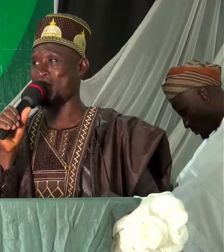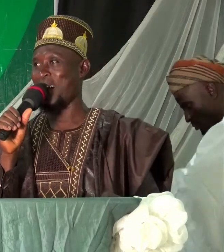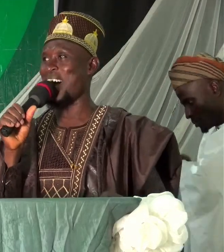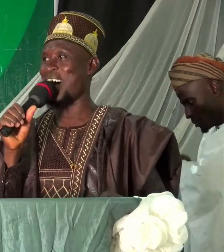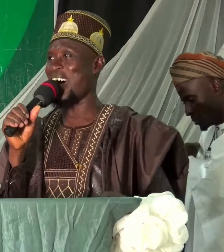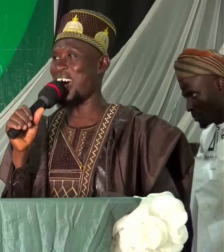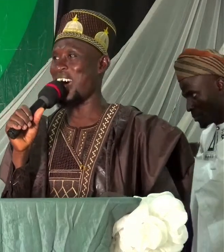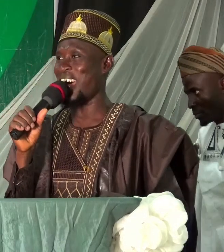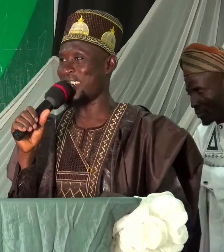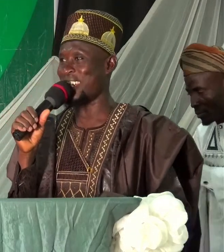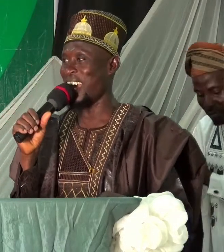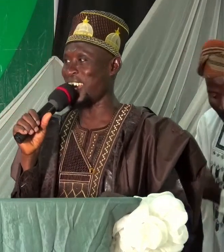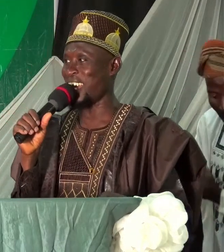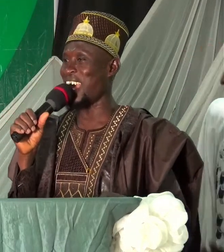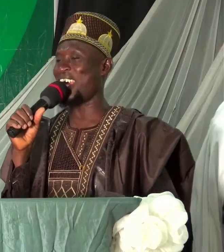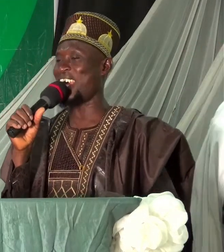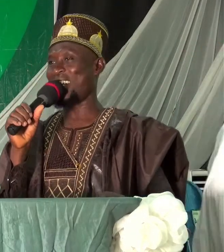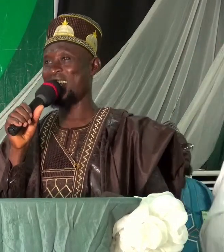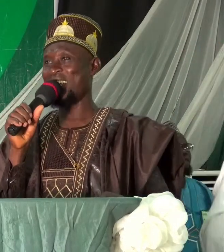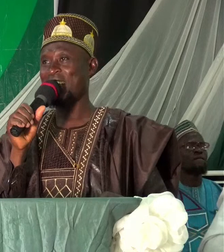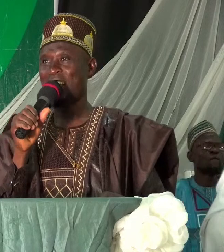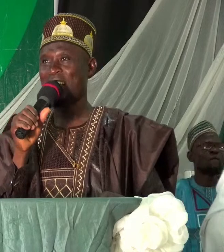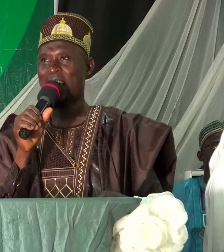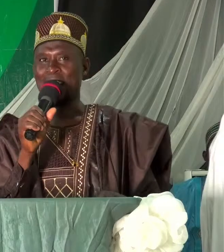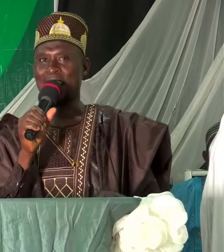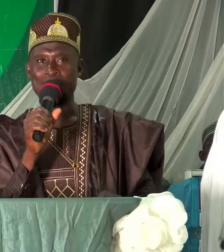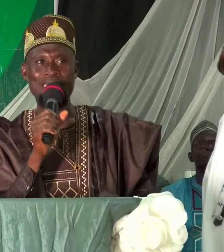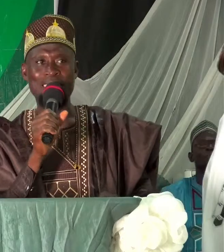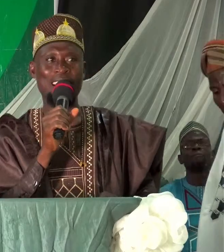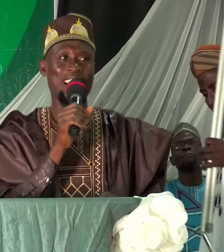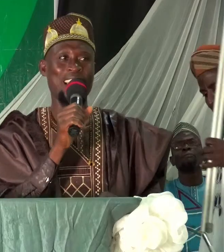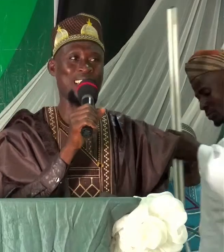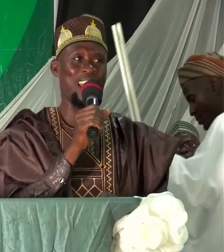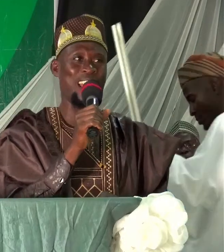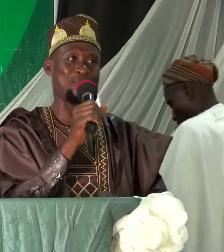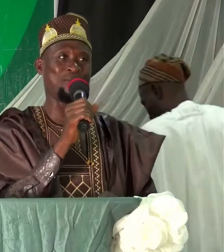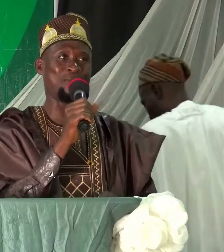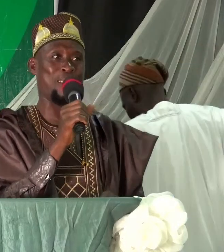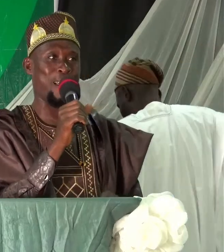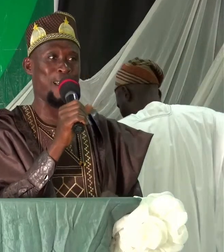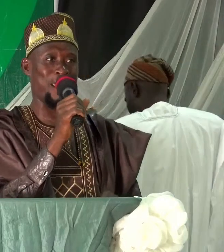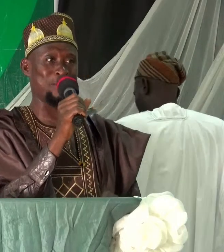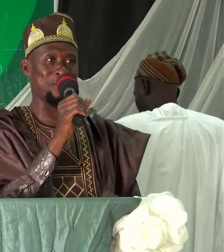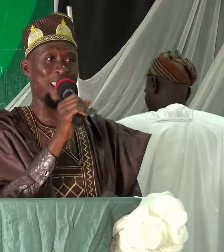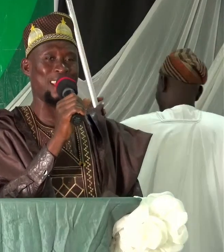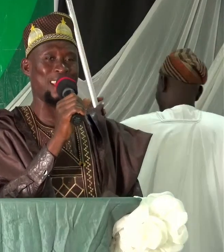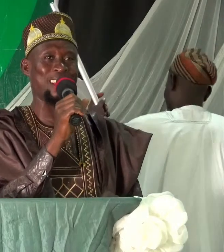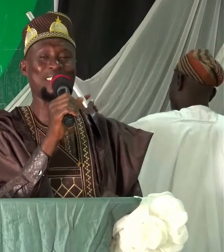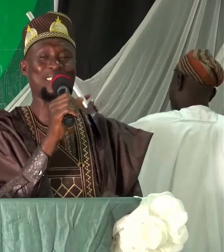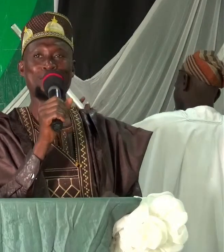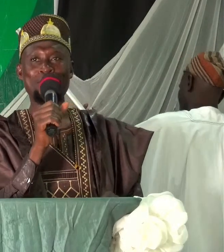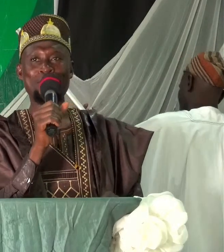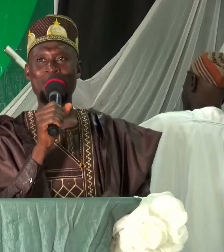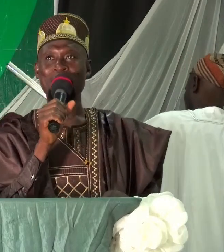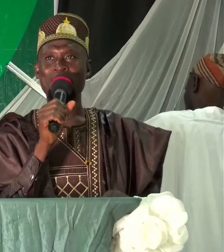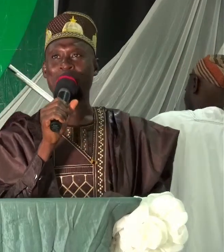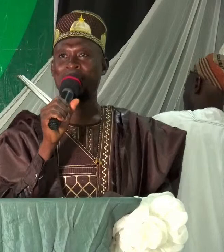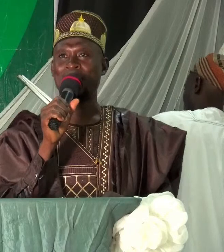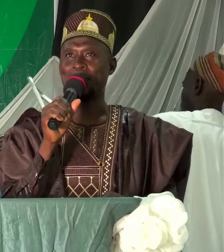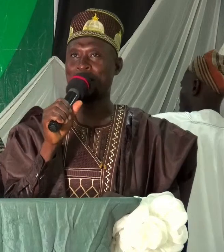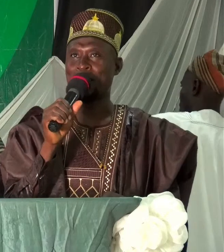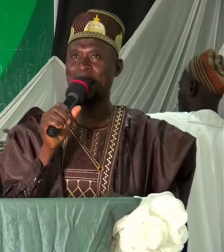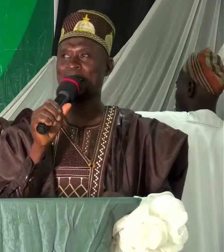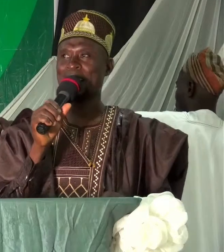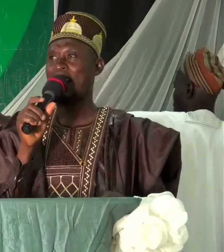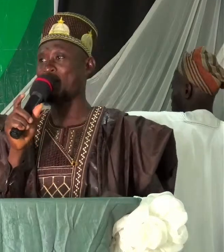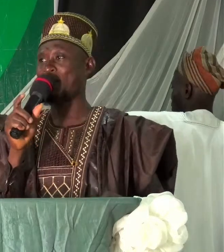leba dake. Ani oni esa sa lati leba benu dani. Oni